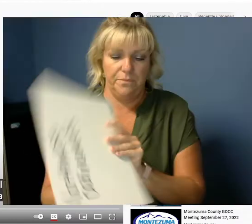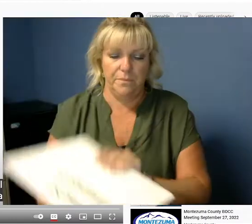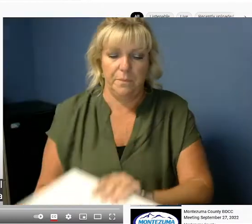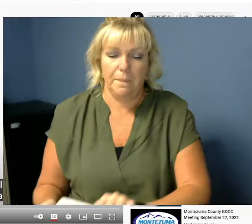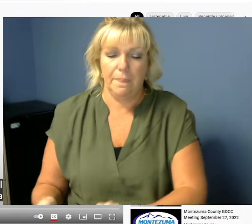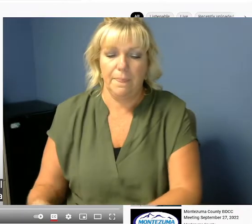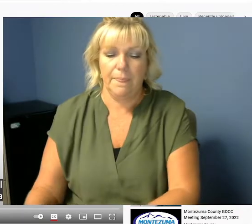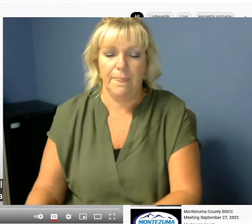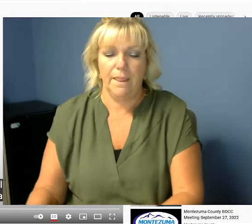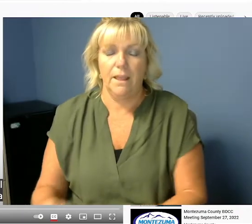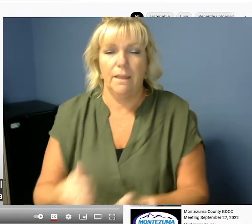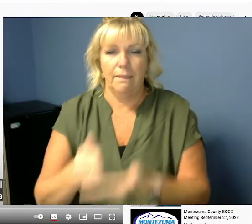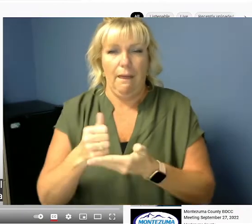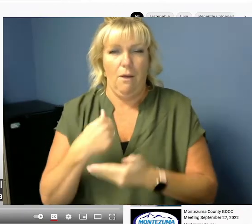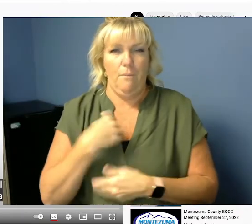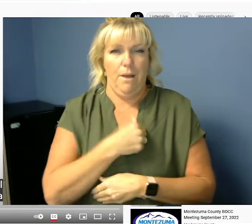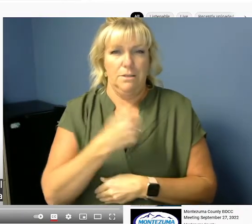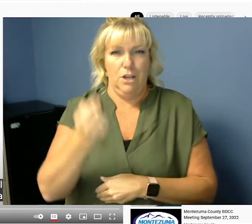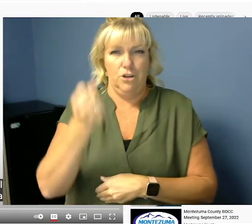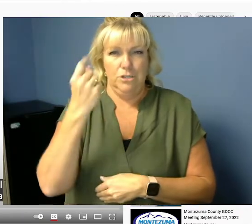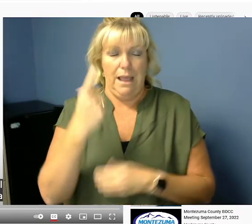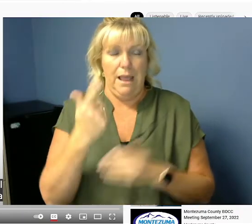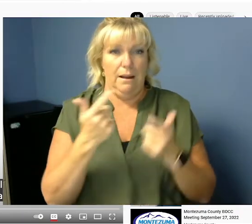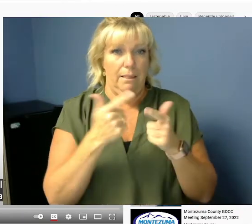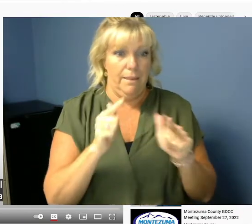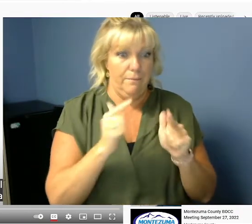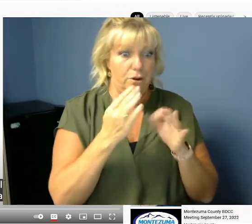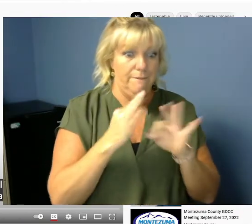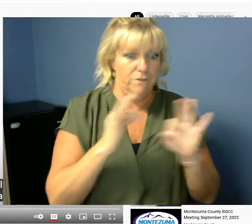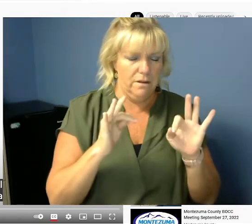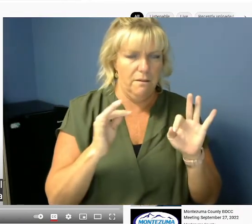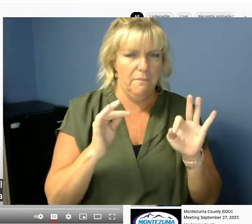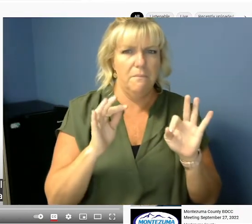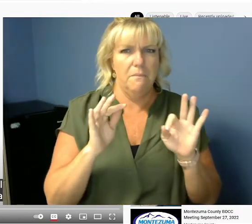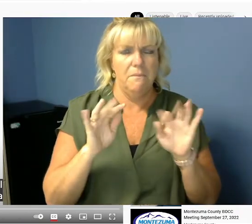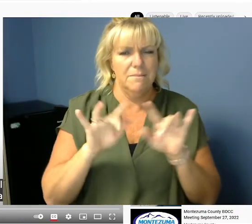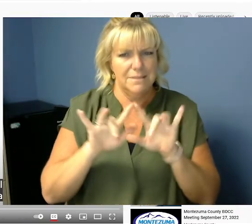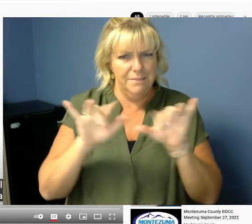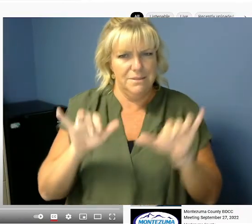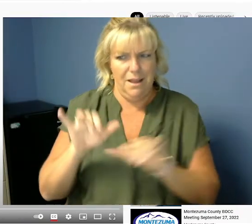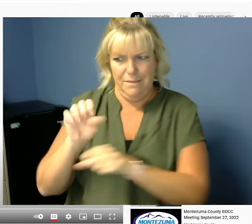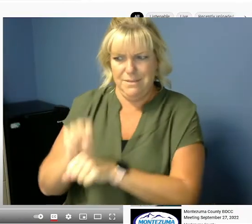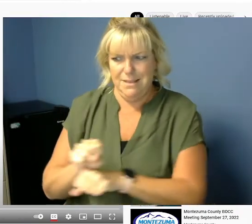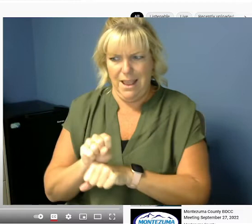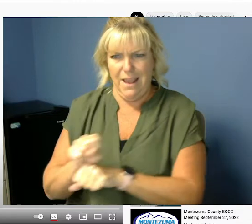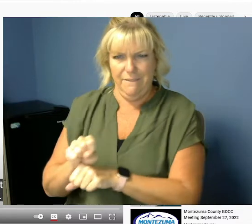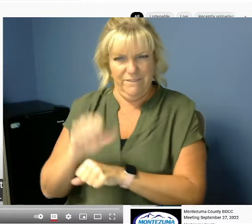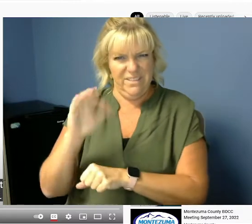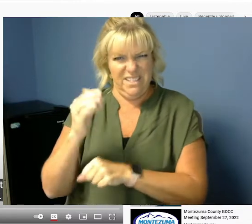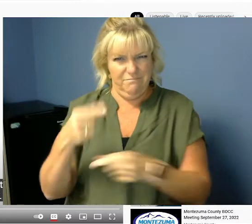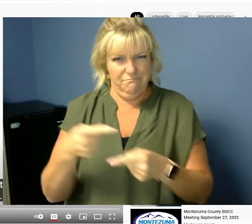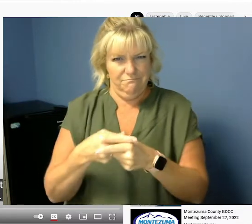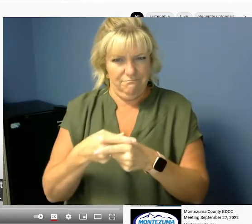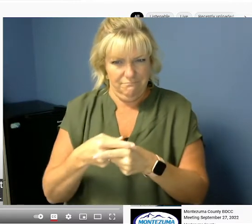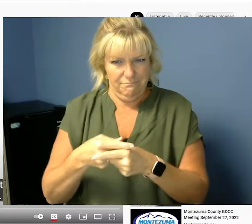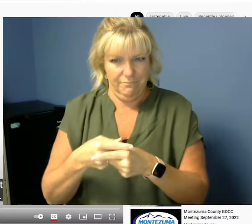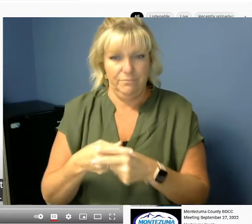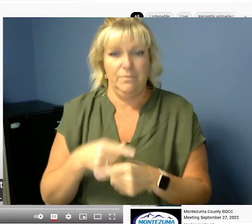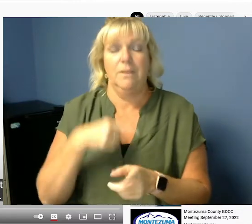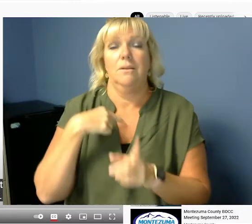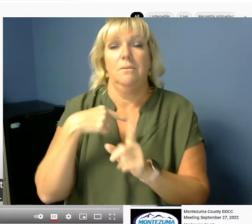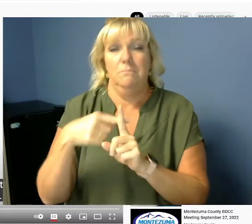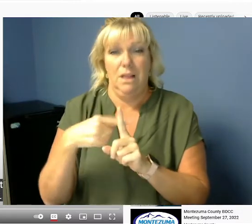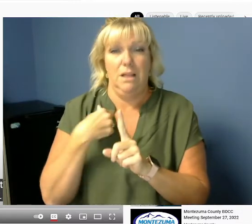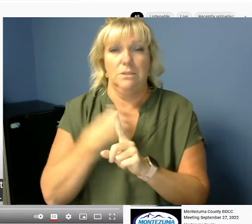we were interested in, talking about liberty and freedom, but people are still enslaved. And then again, we're going to continue